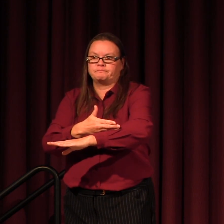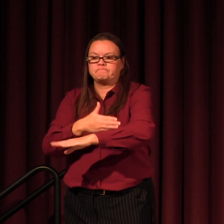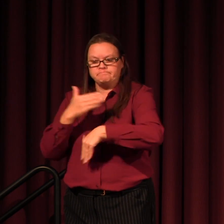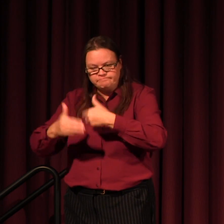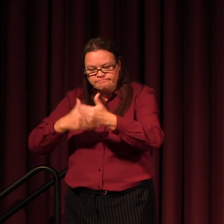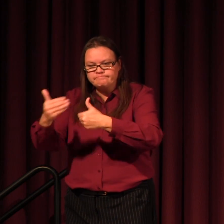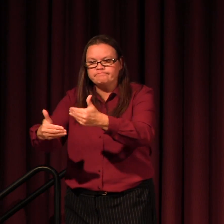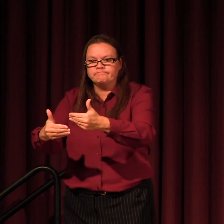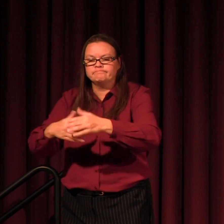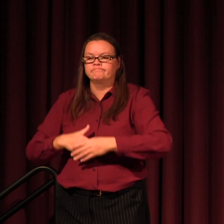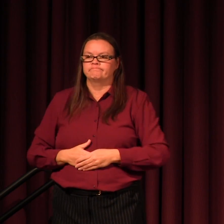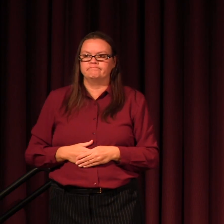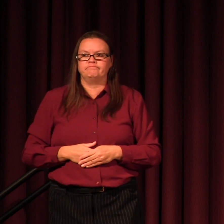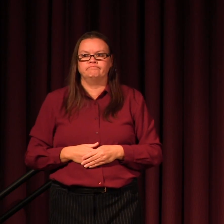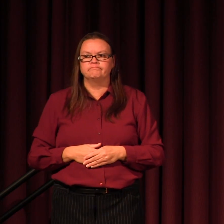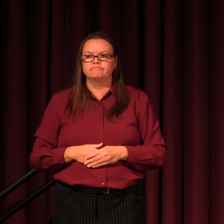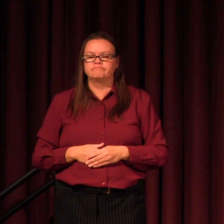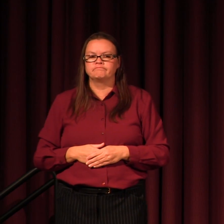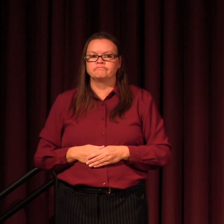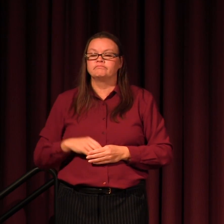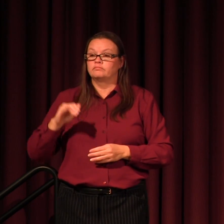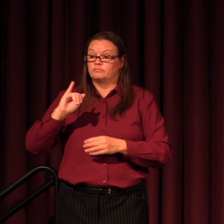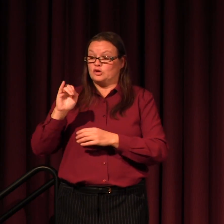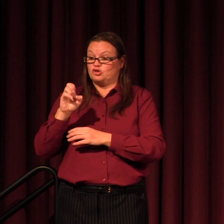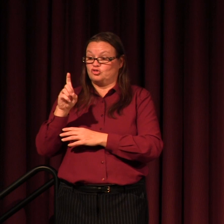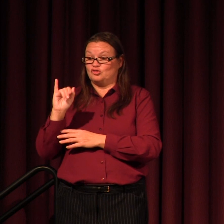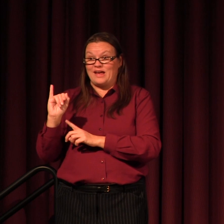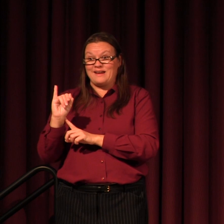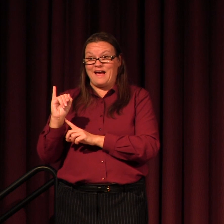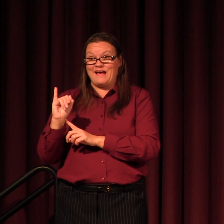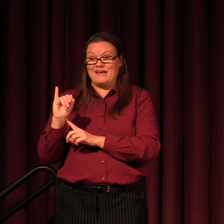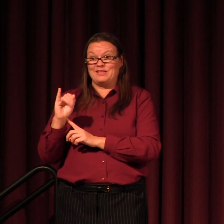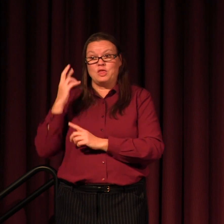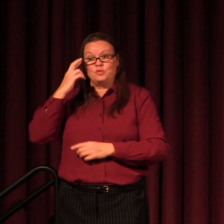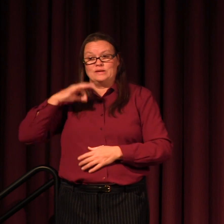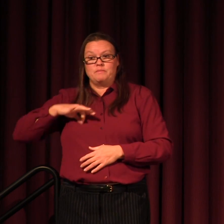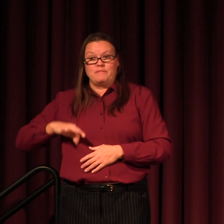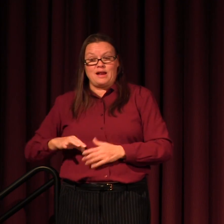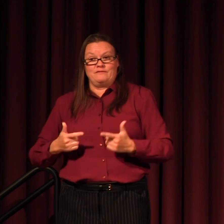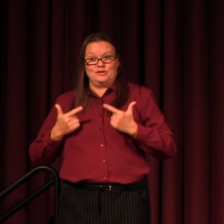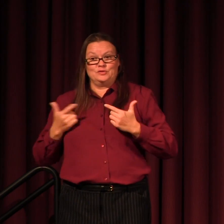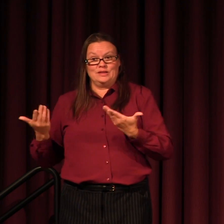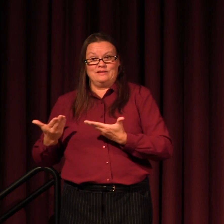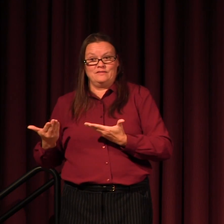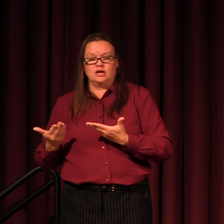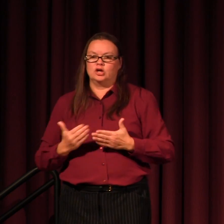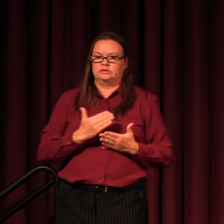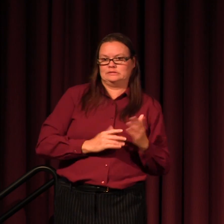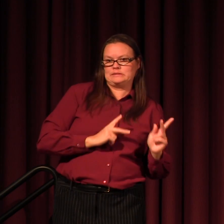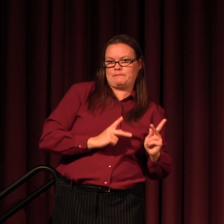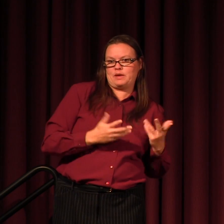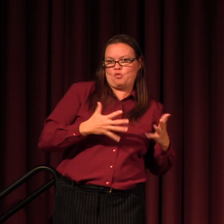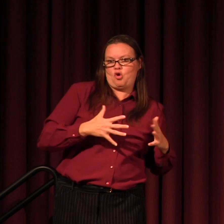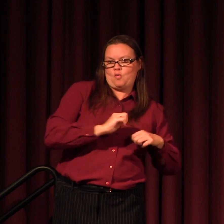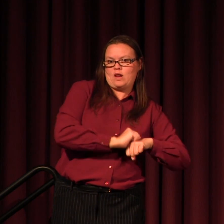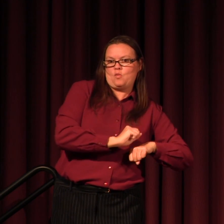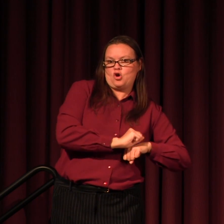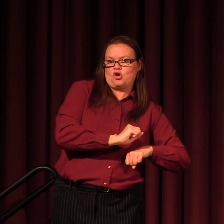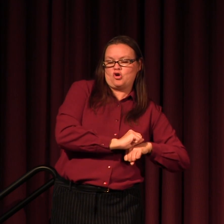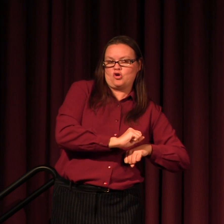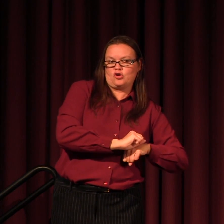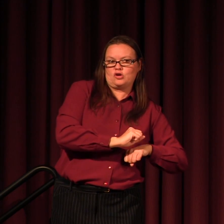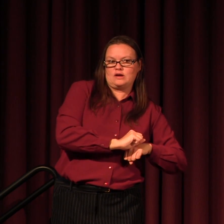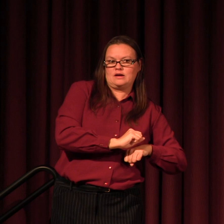benefits of being in Missoula and a part of this movement is that some of this have already been done with